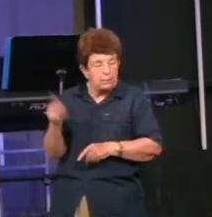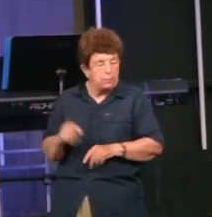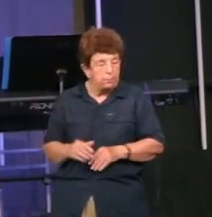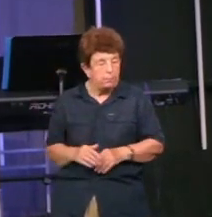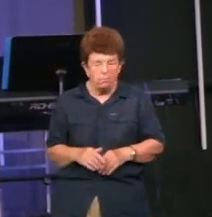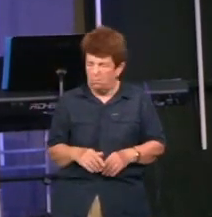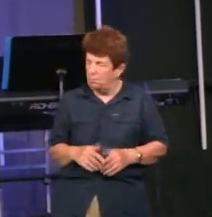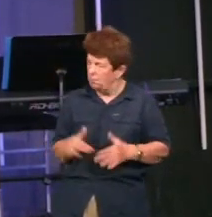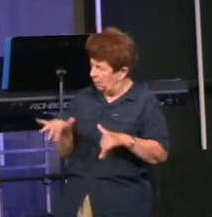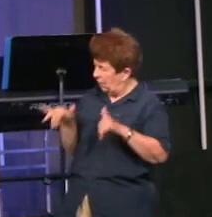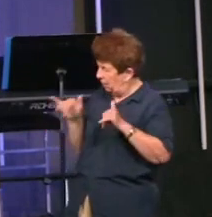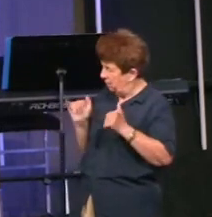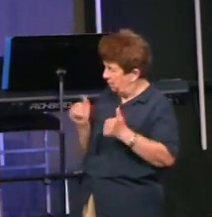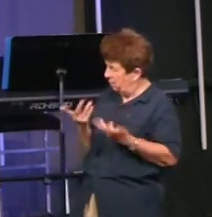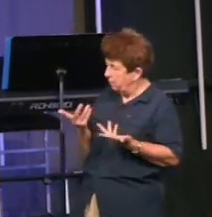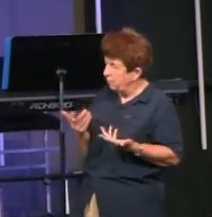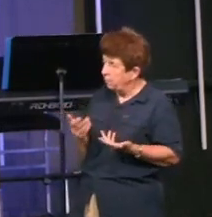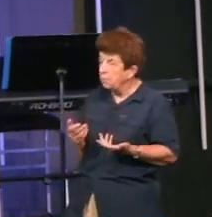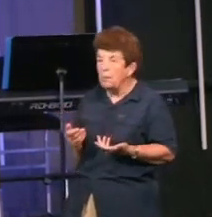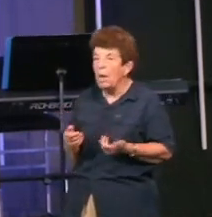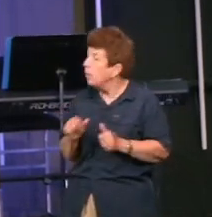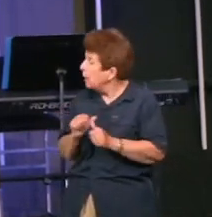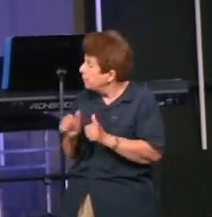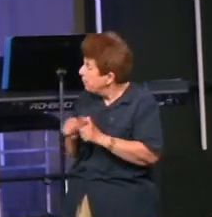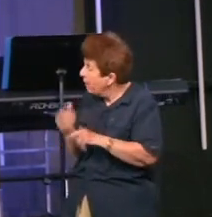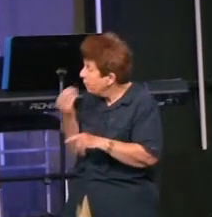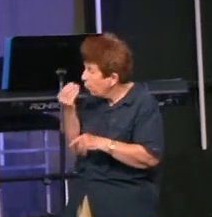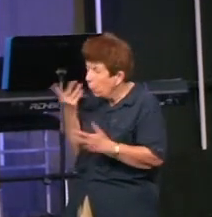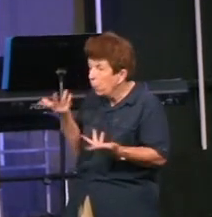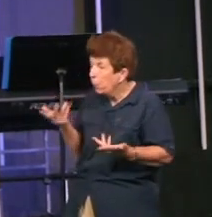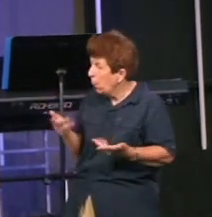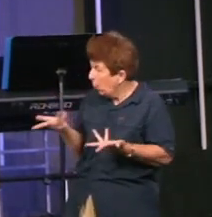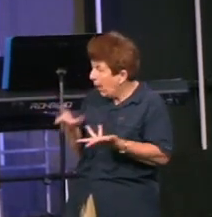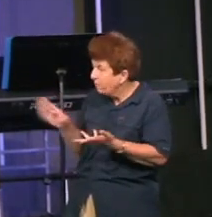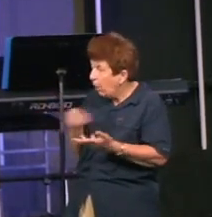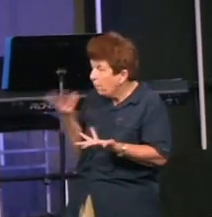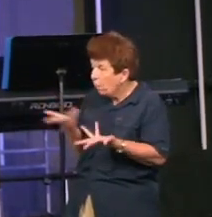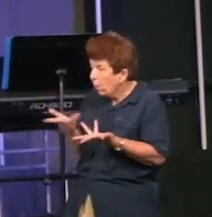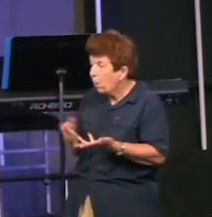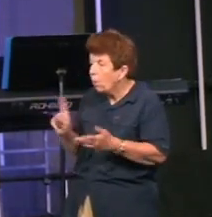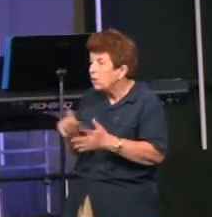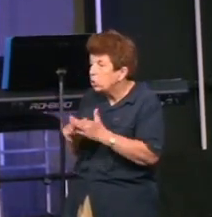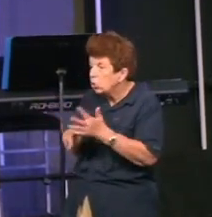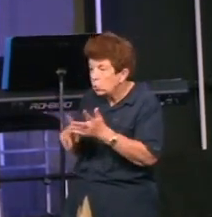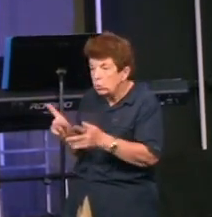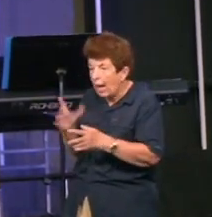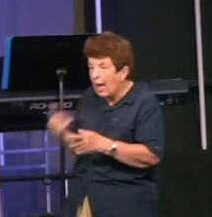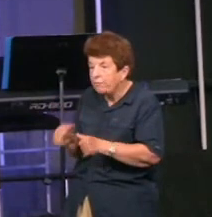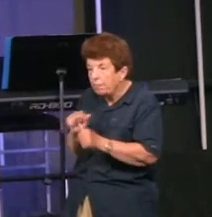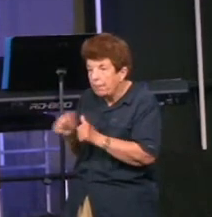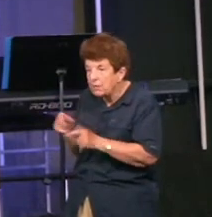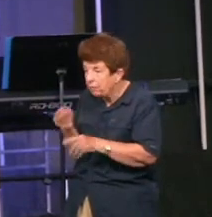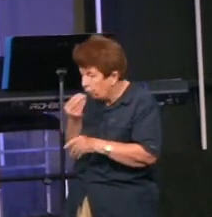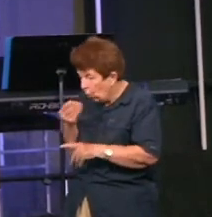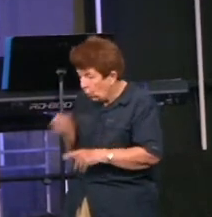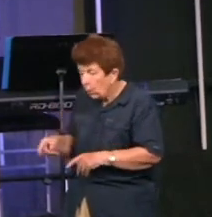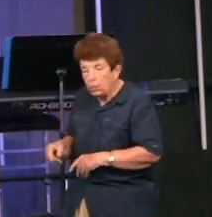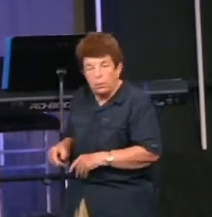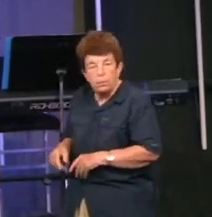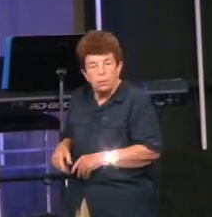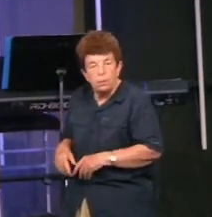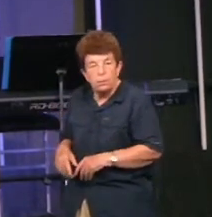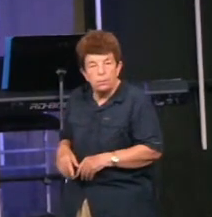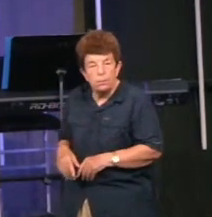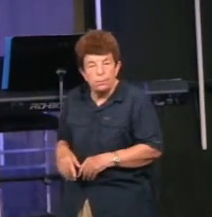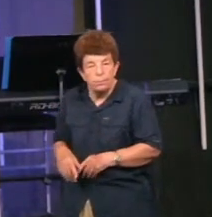And the crowds, they get excited by this. They're like, there's better food? Where do we get that? What do we have to do to get this better